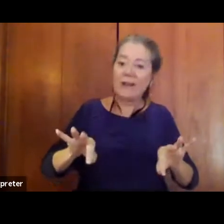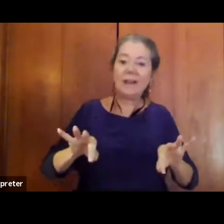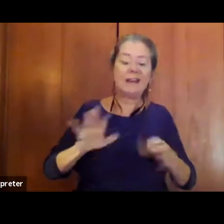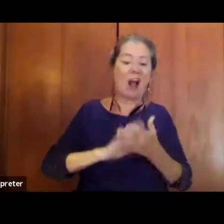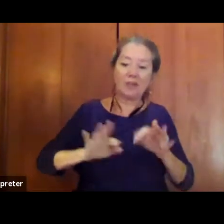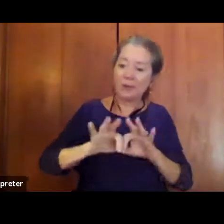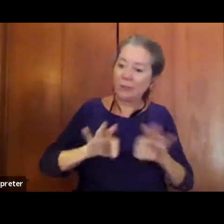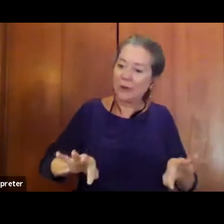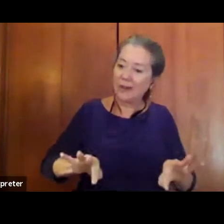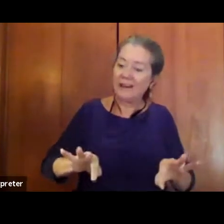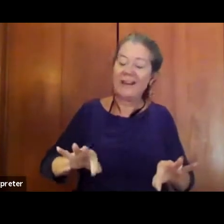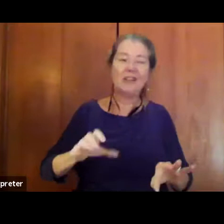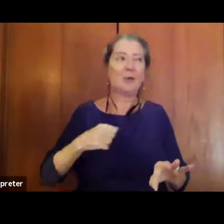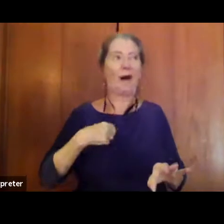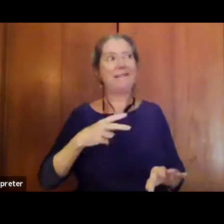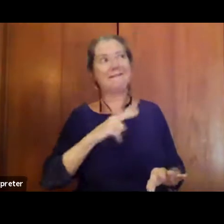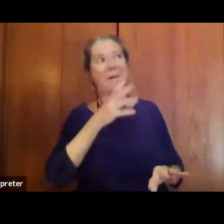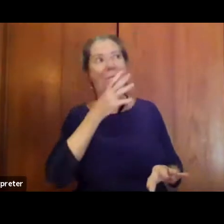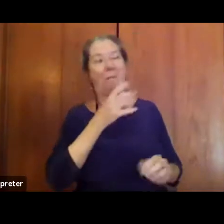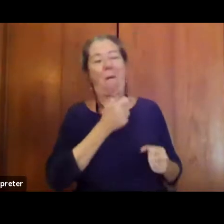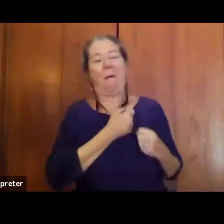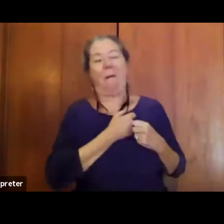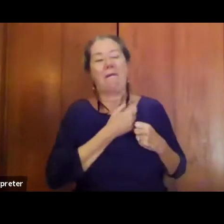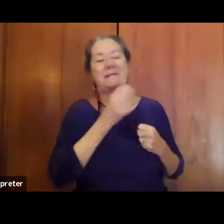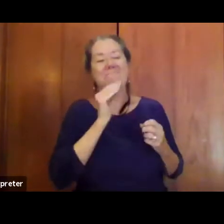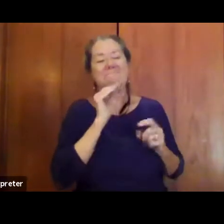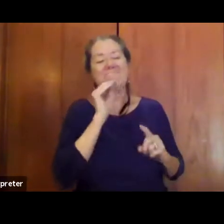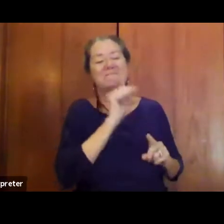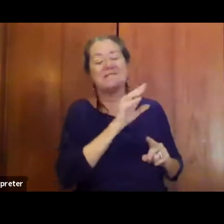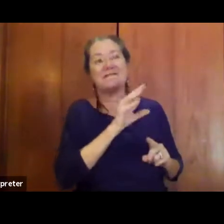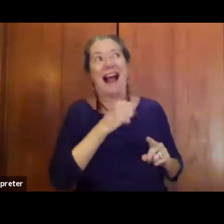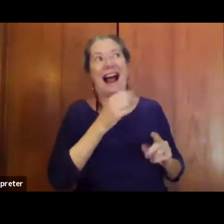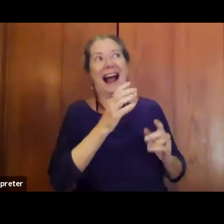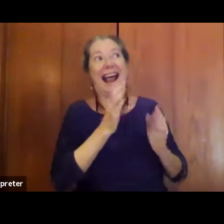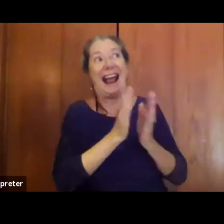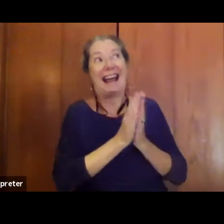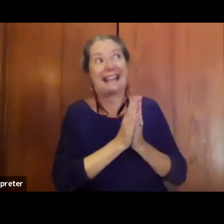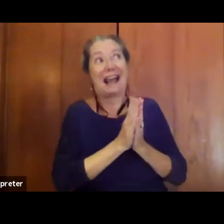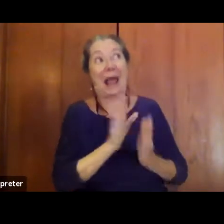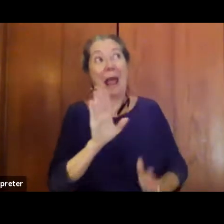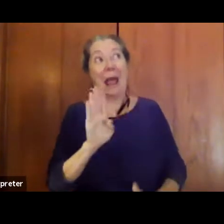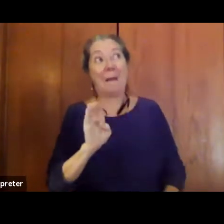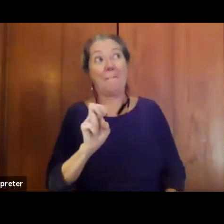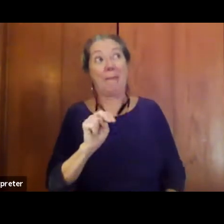kissed her. I looked at her and said, bendición. And as if she